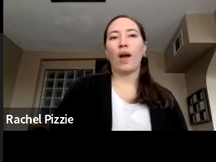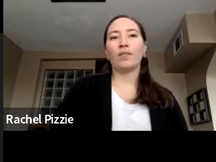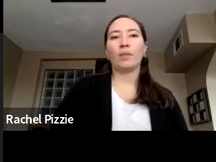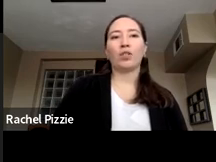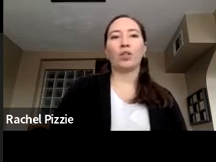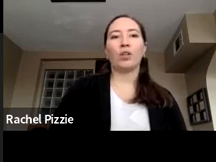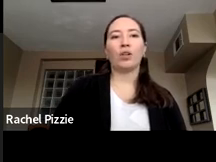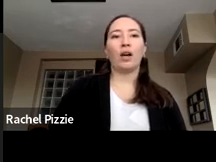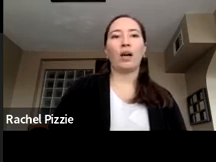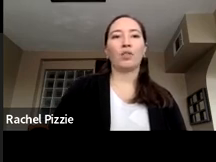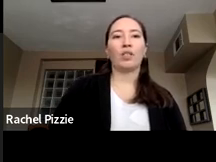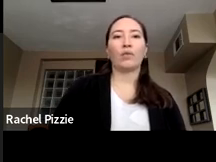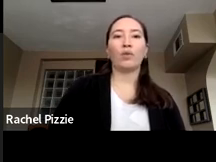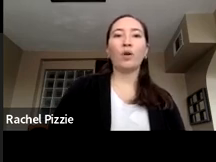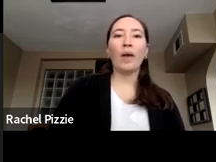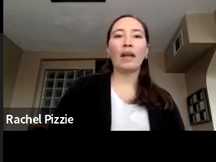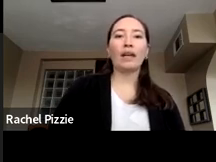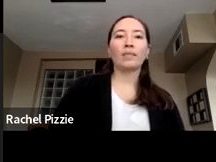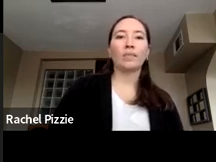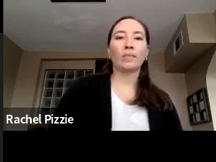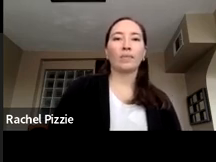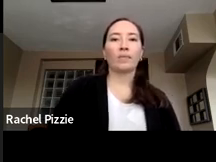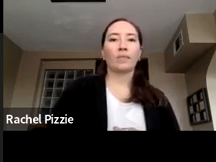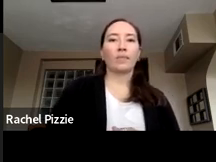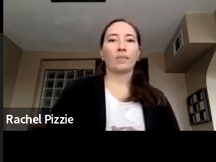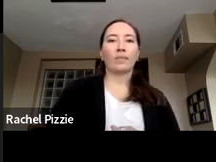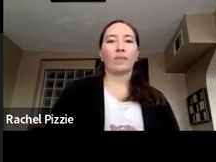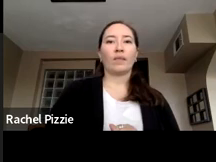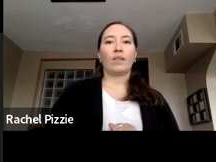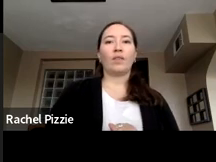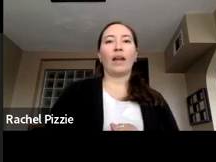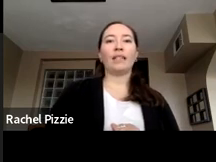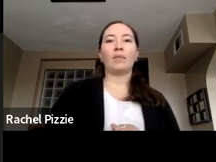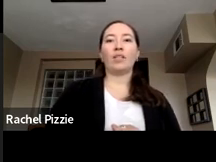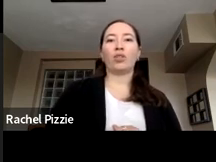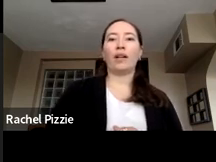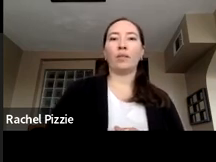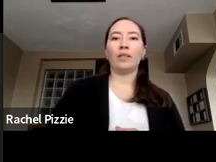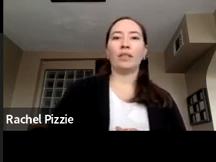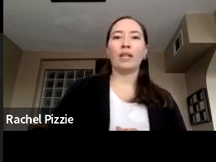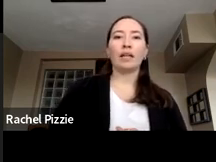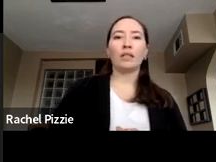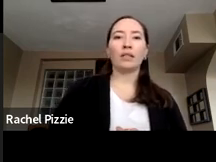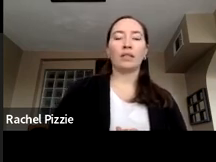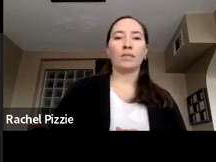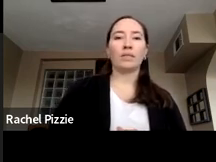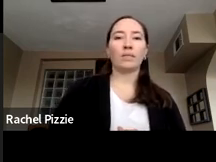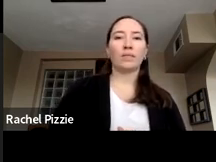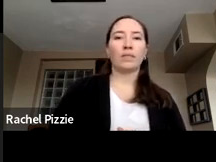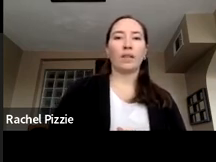So you have some additional options for formatting. You can add some additional elements to the